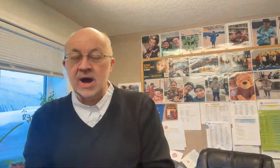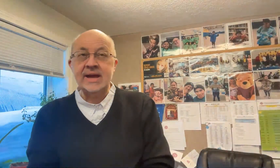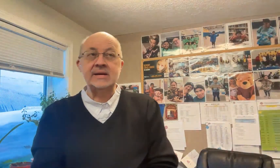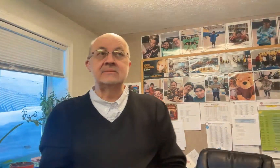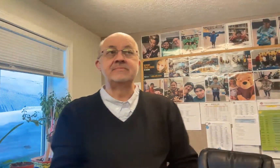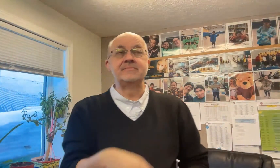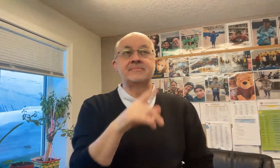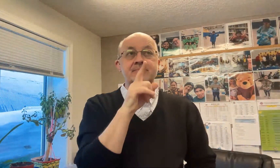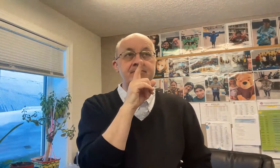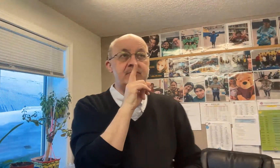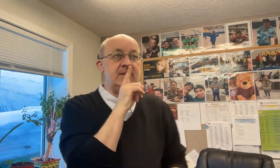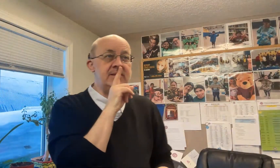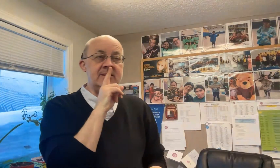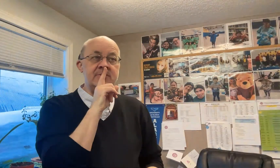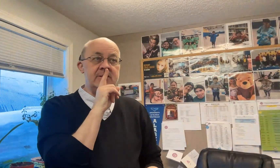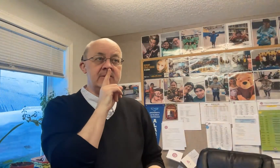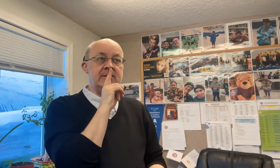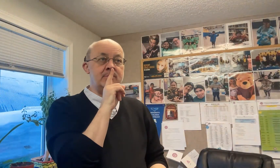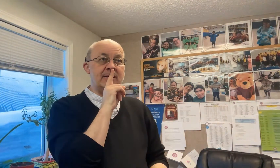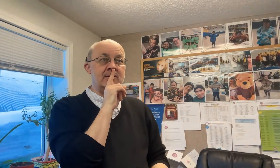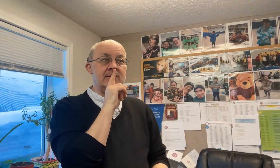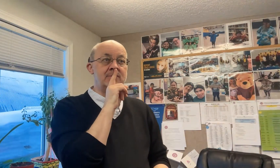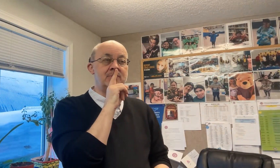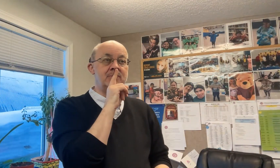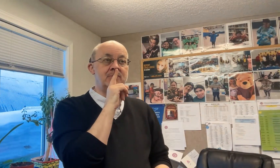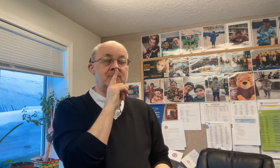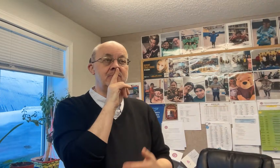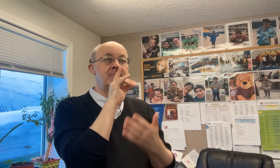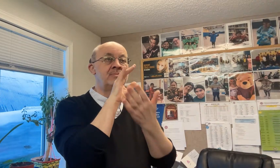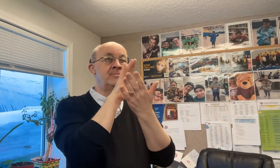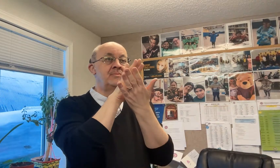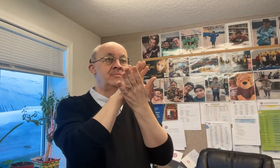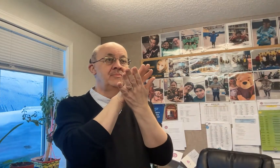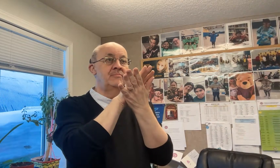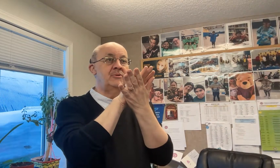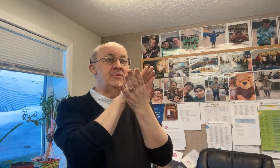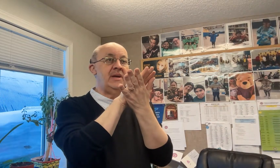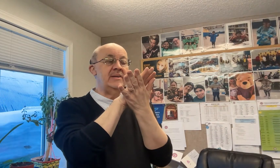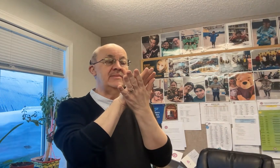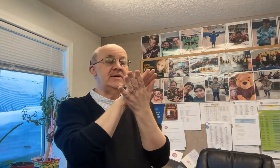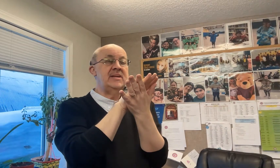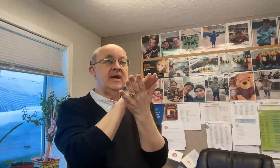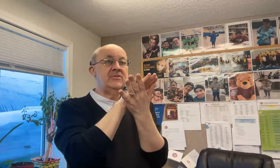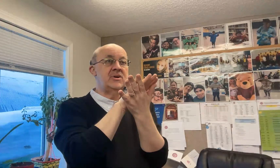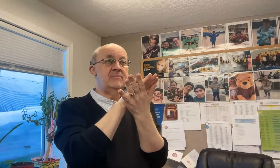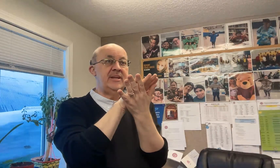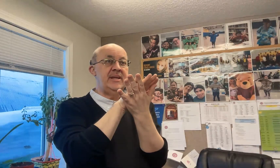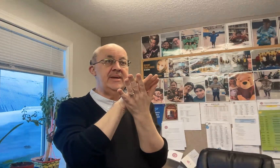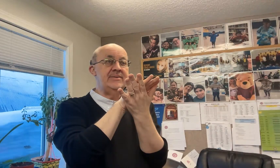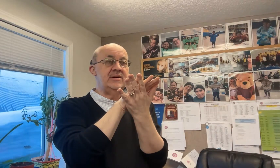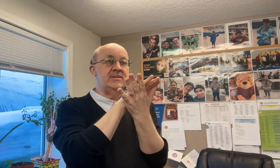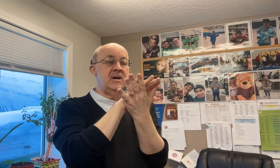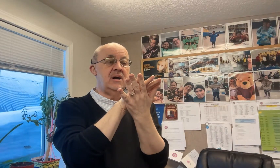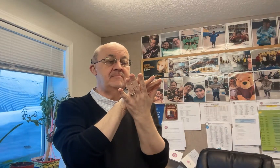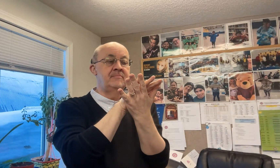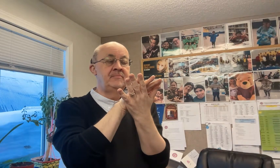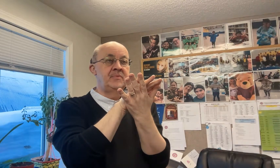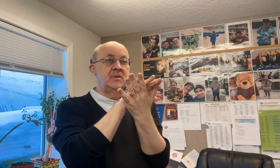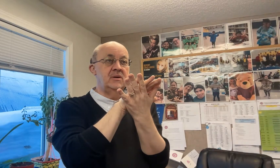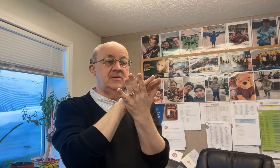Quiet. Index finger in your mouth. Both hands connect. Dominant hand on top.